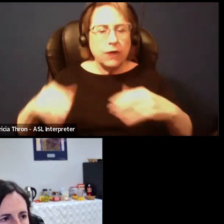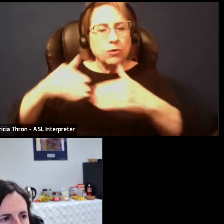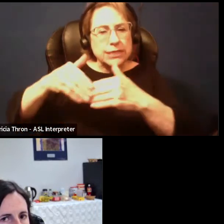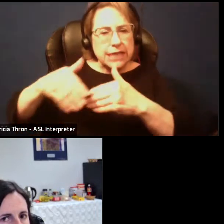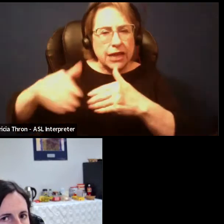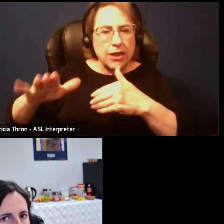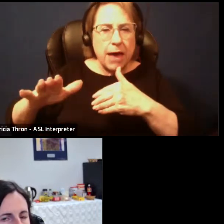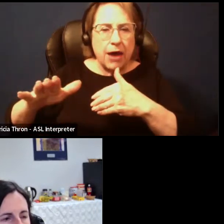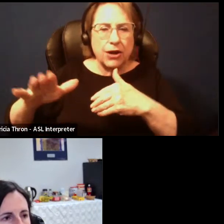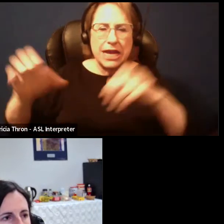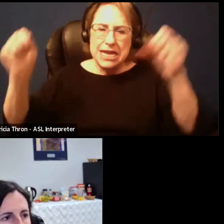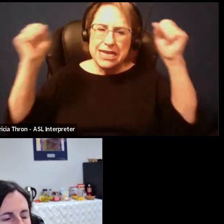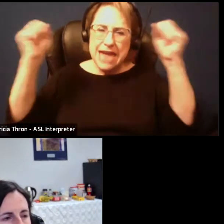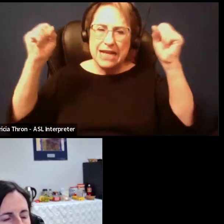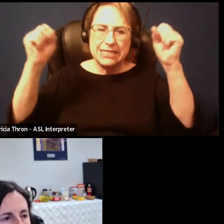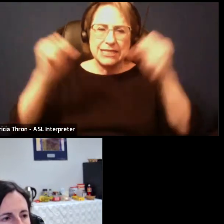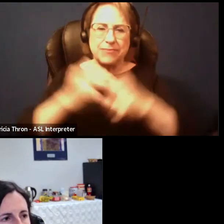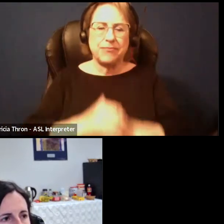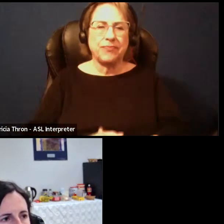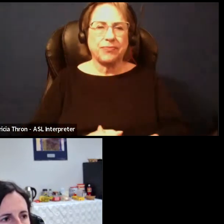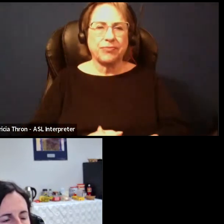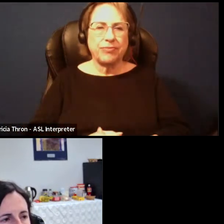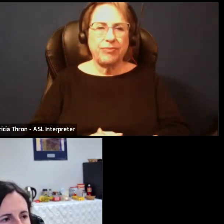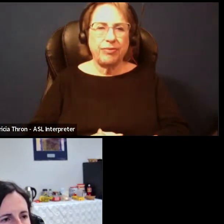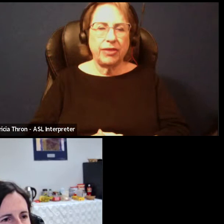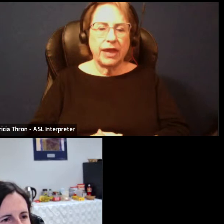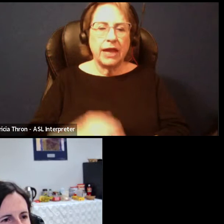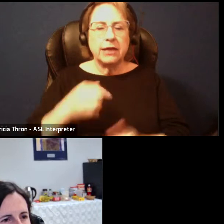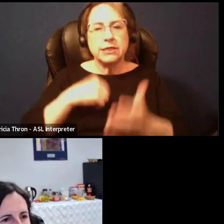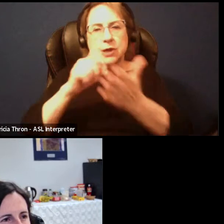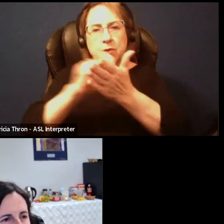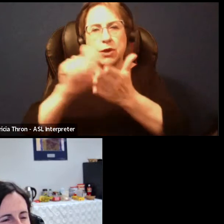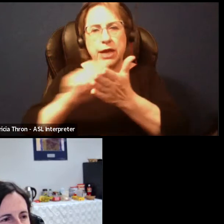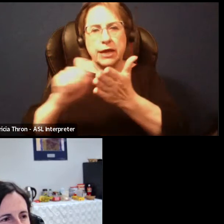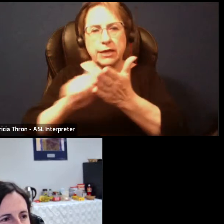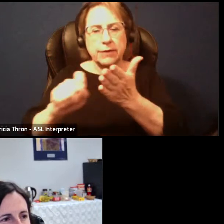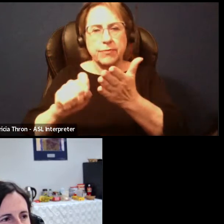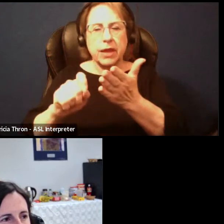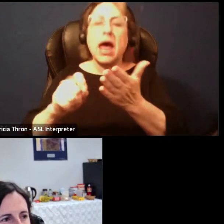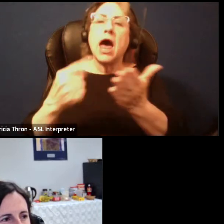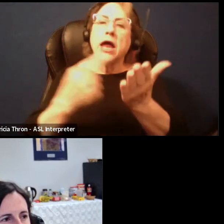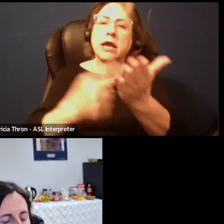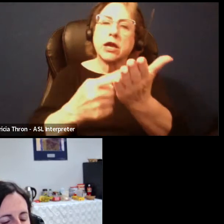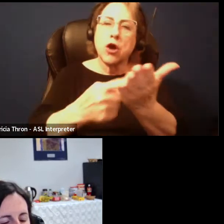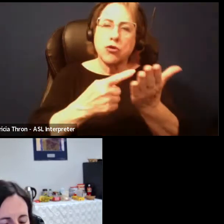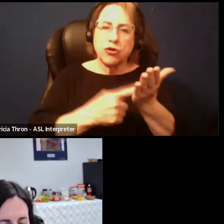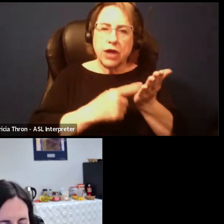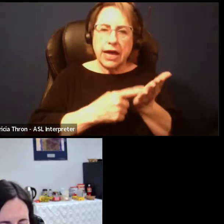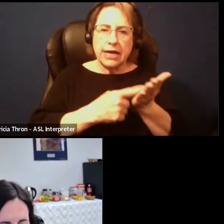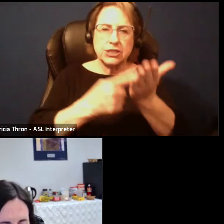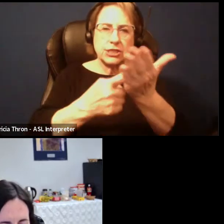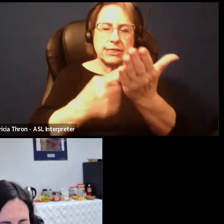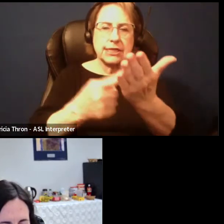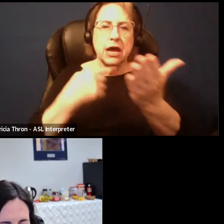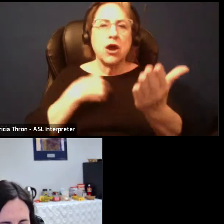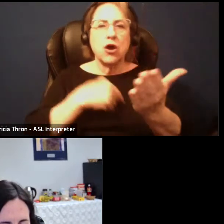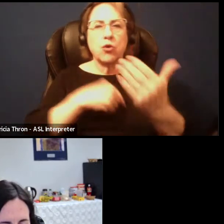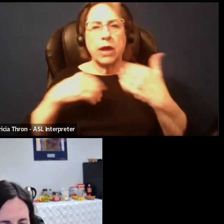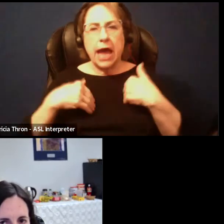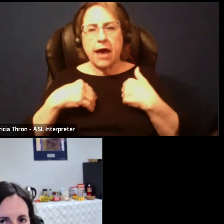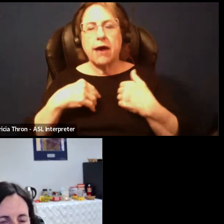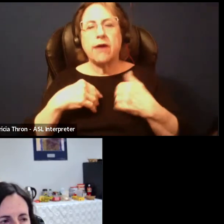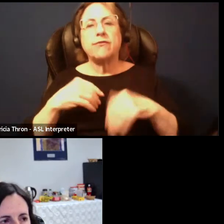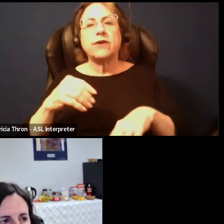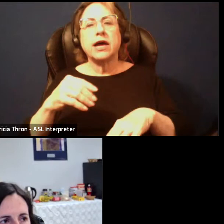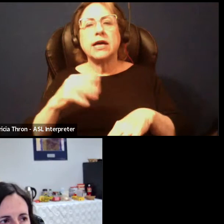this. And let's see, I've done stuff. So negotiations, we have an agreement, verbal agreement. We're going to